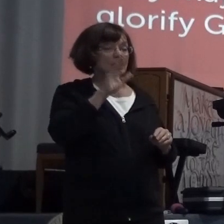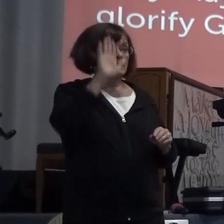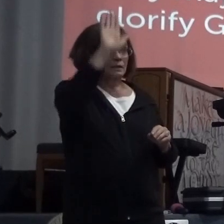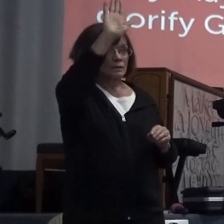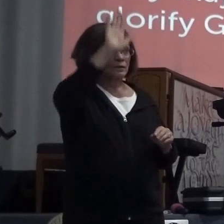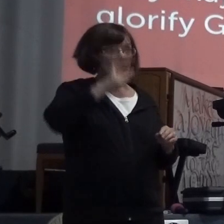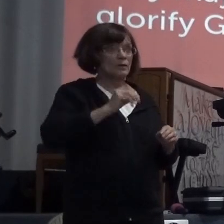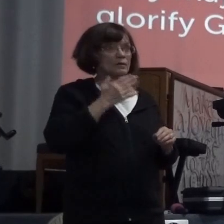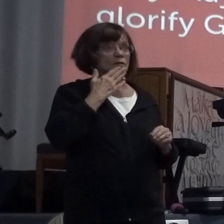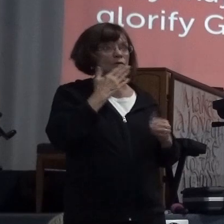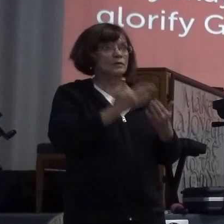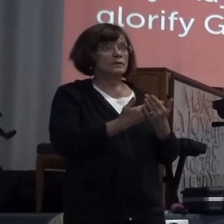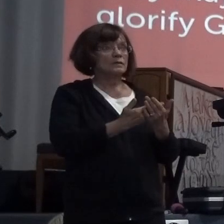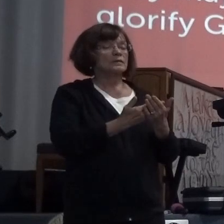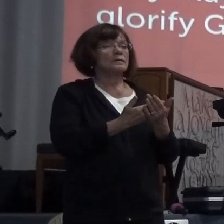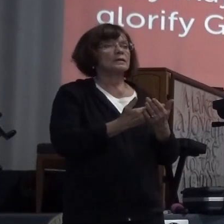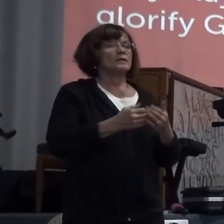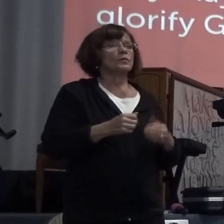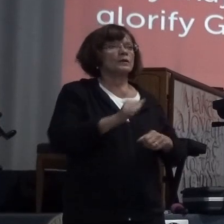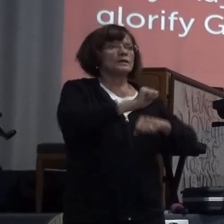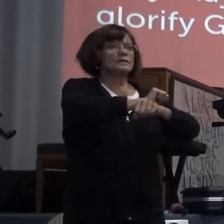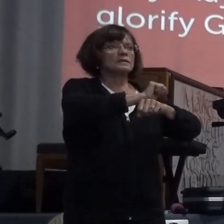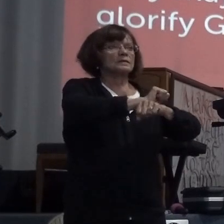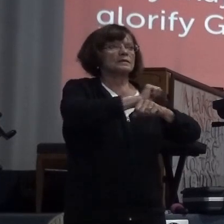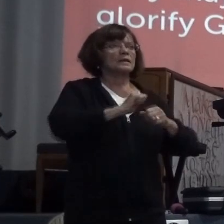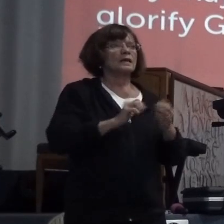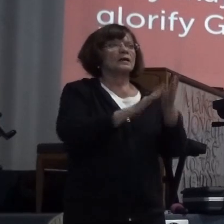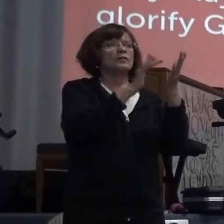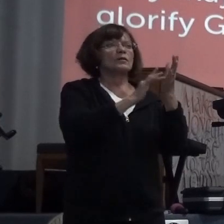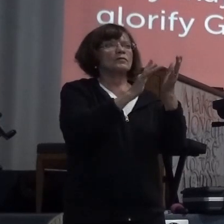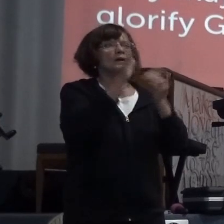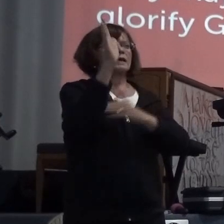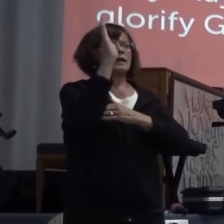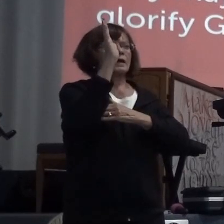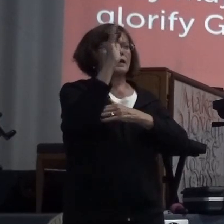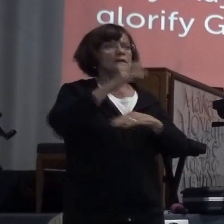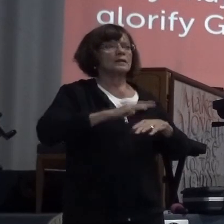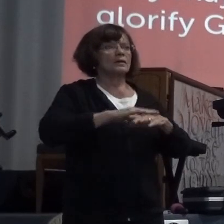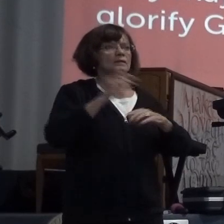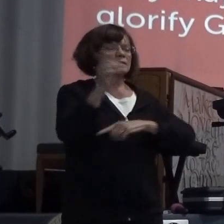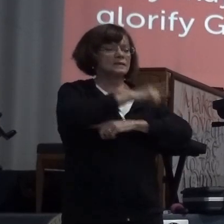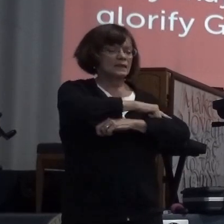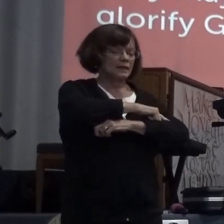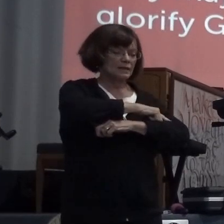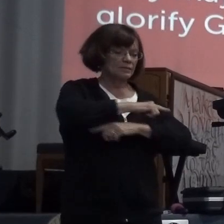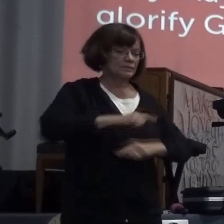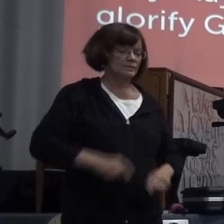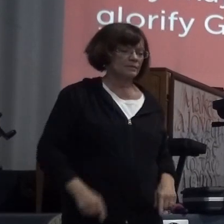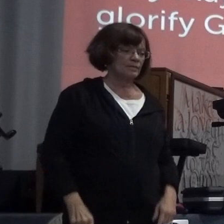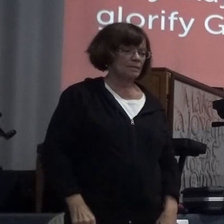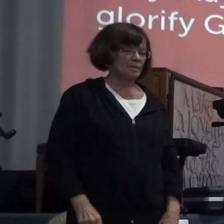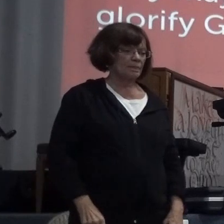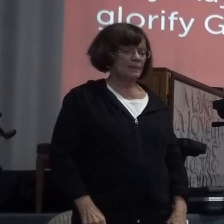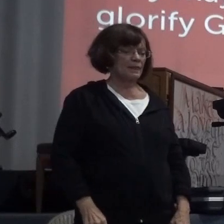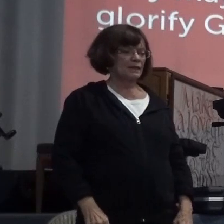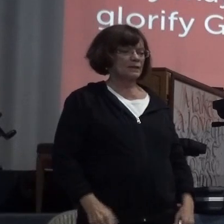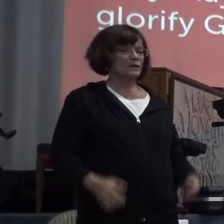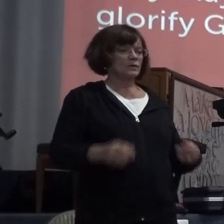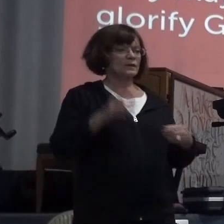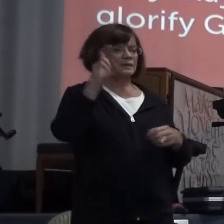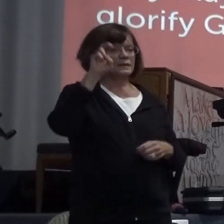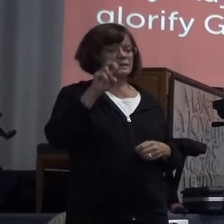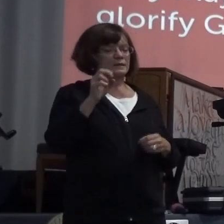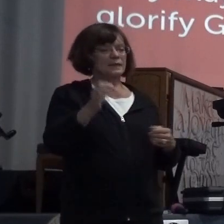He's not saying to go against them. He's not saying rise up against them. We need to fight them. We need to gather everybody together. We need to get the